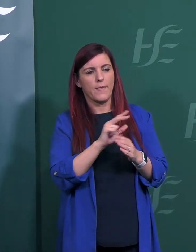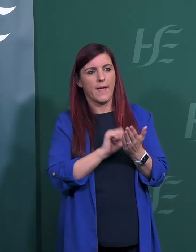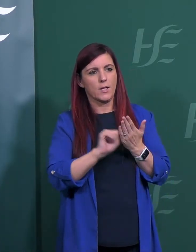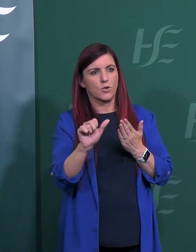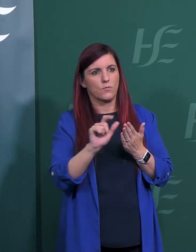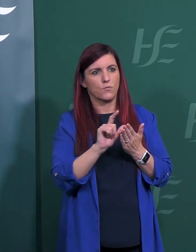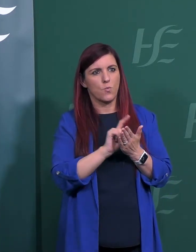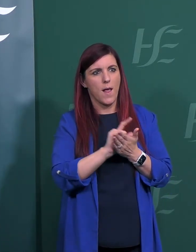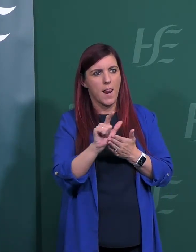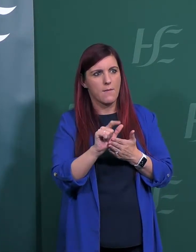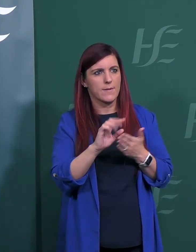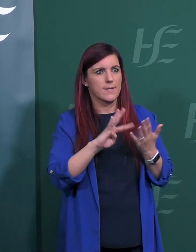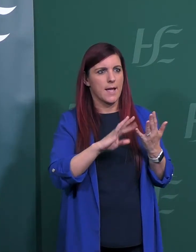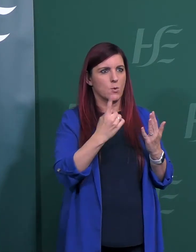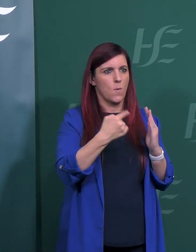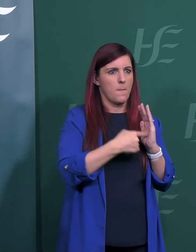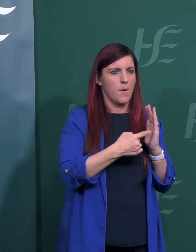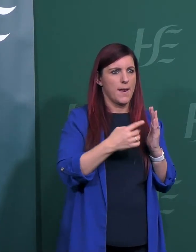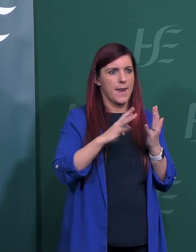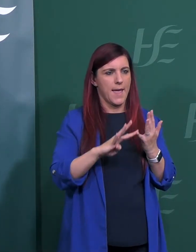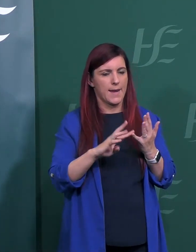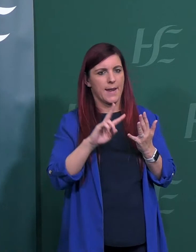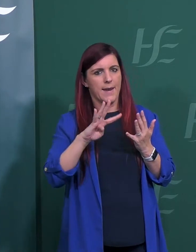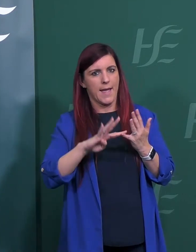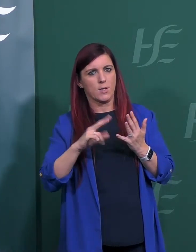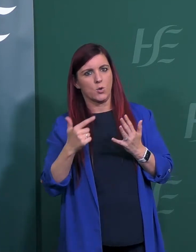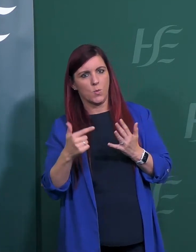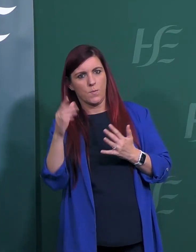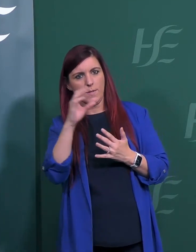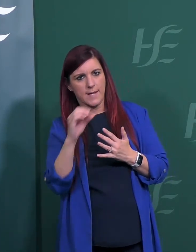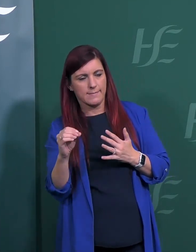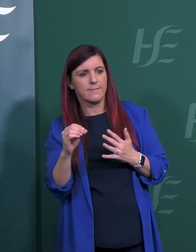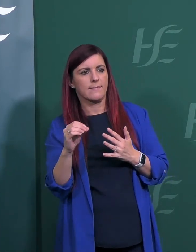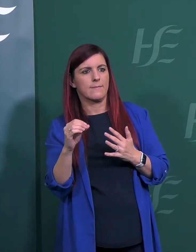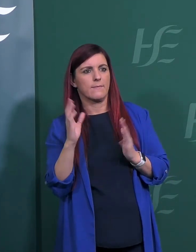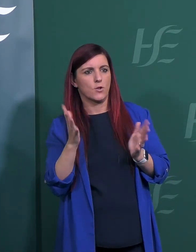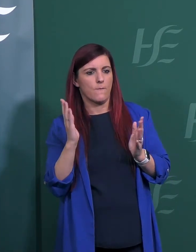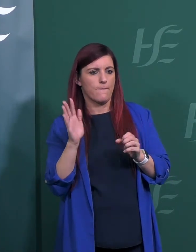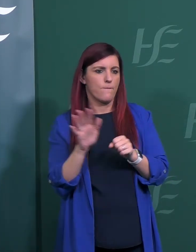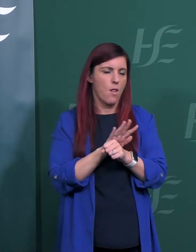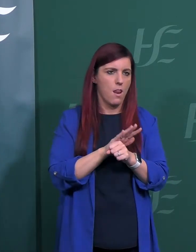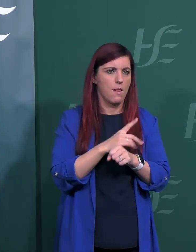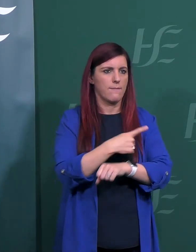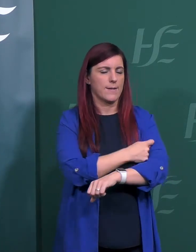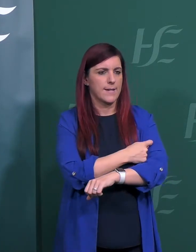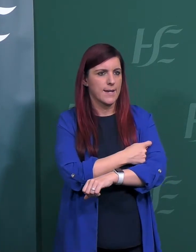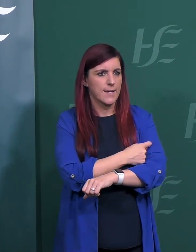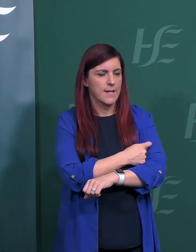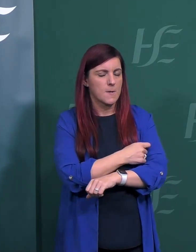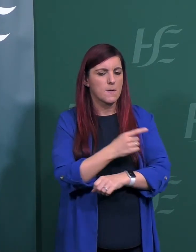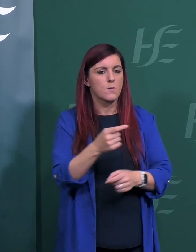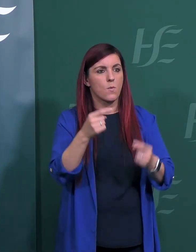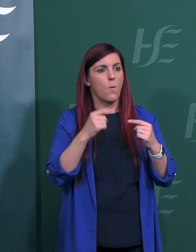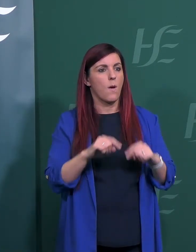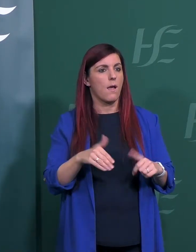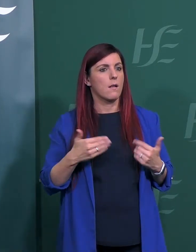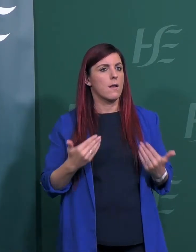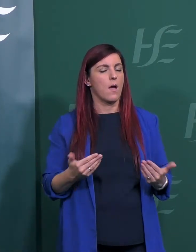91.9, so almost 92% partially vaccinated and over 90% fully vaccinated. And are now